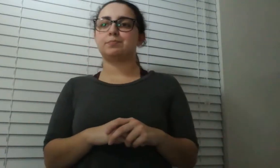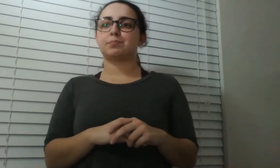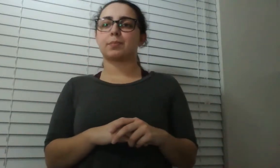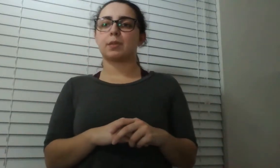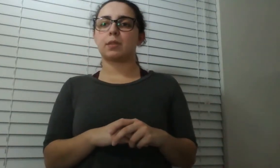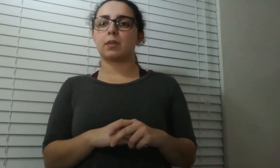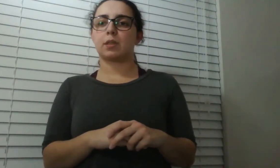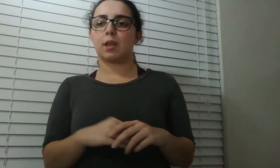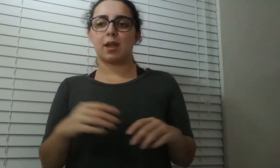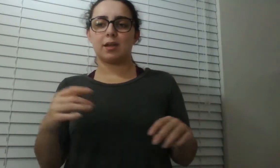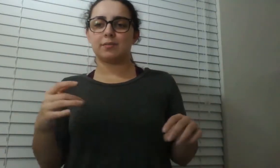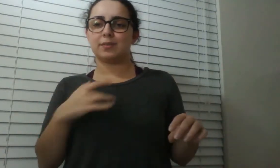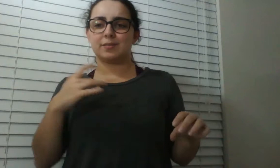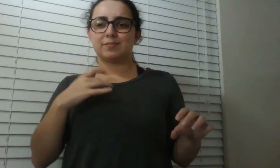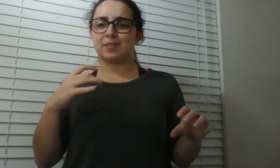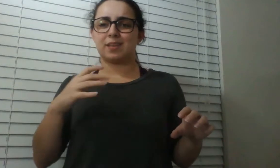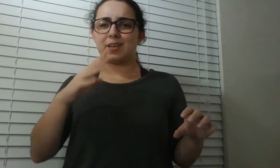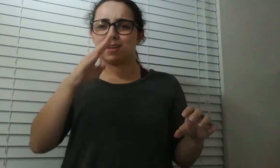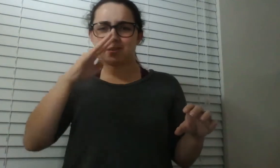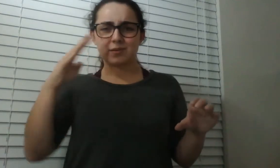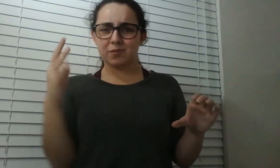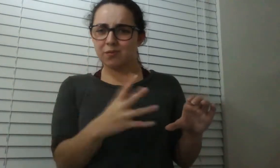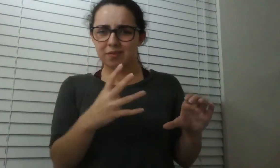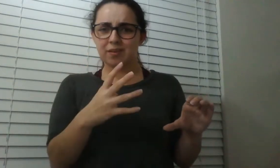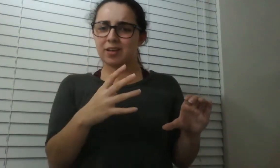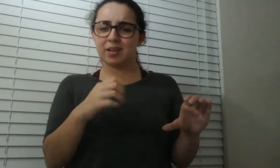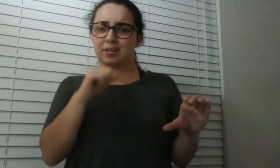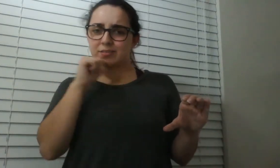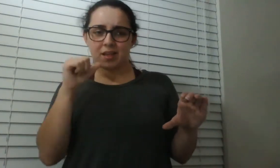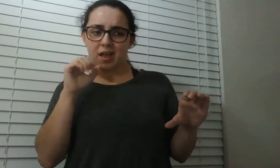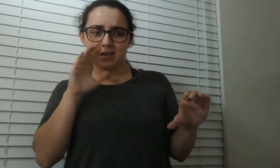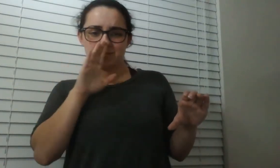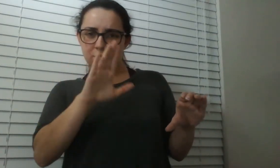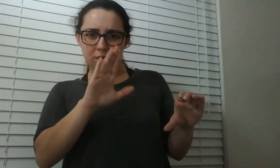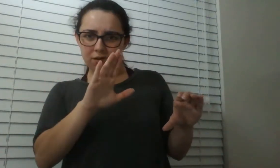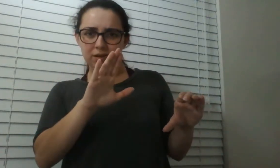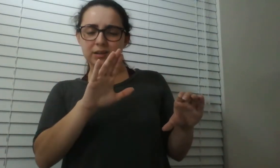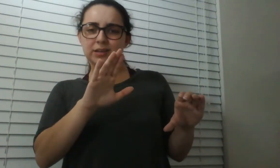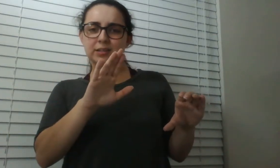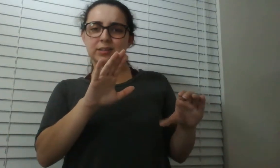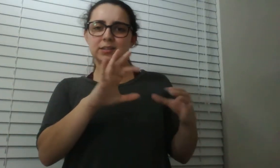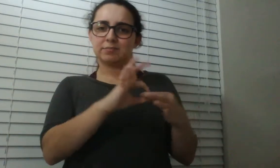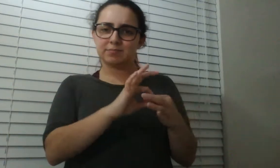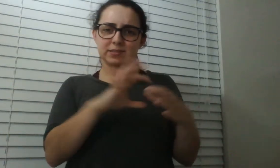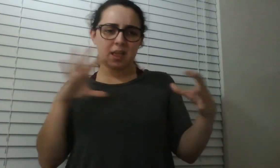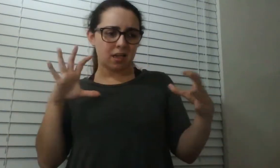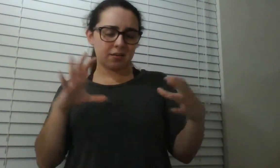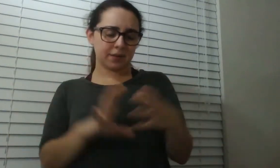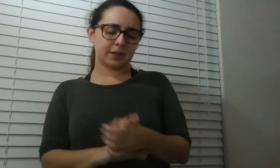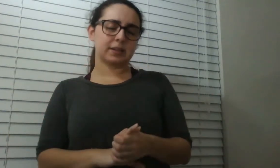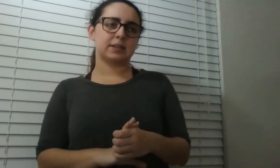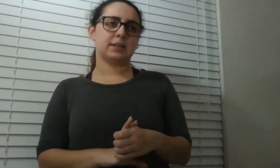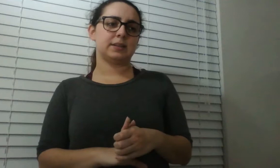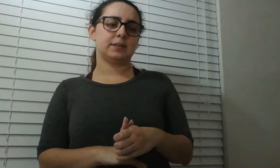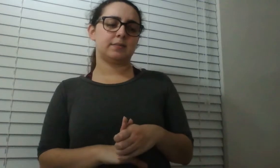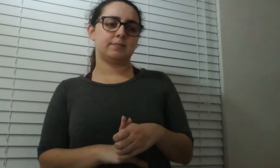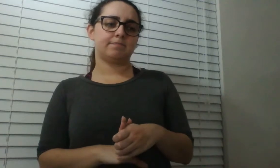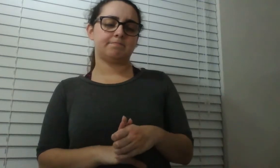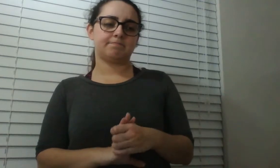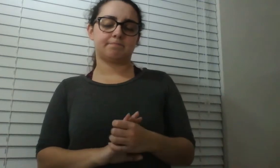alone. It's part of an ongoing story, like, just give it up, leave it alone. Oh, and so